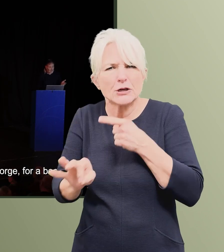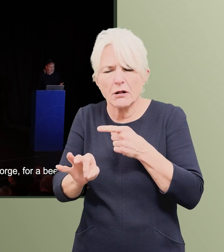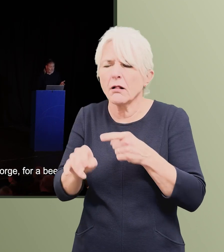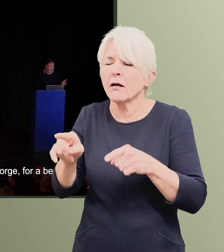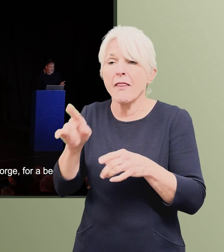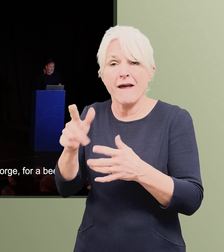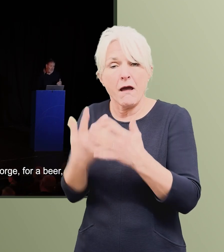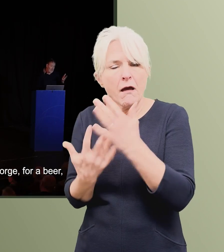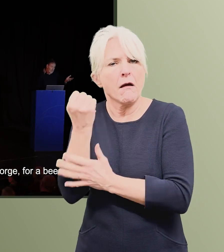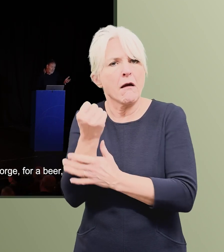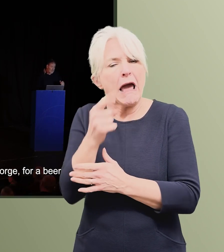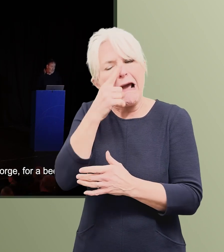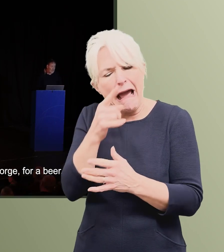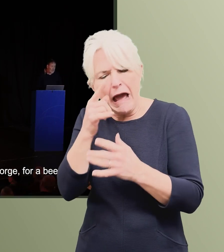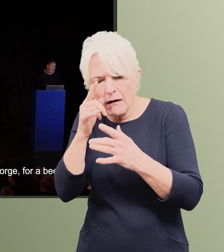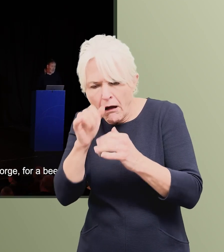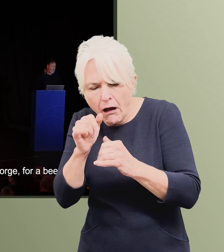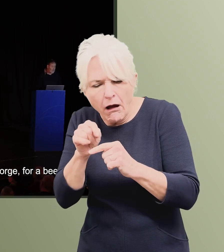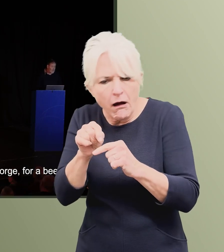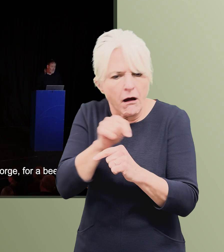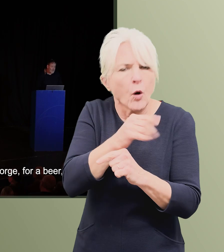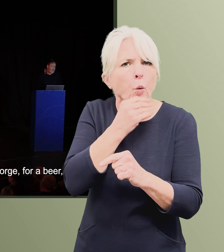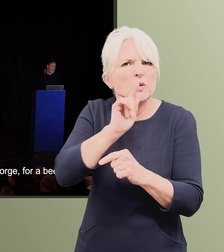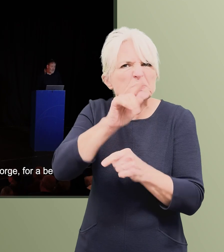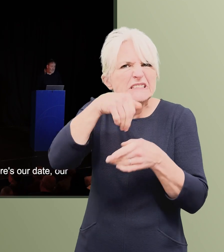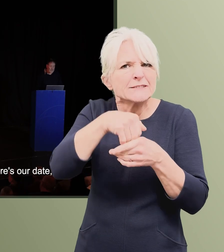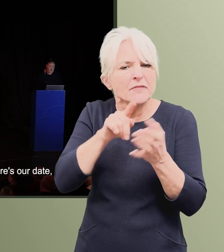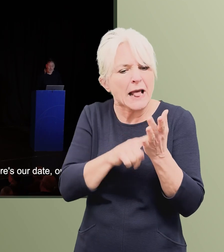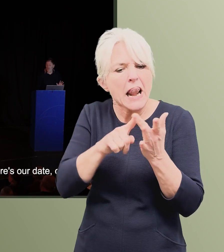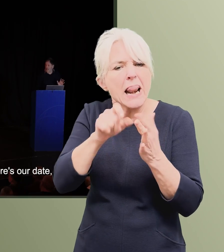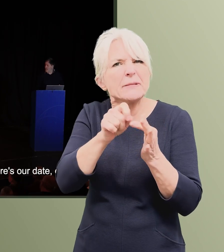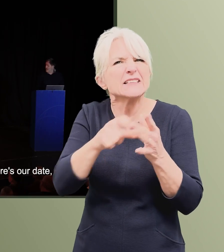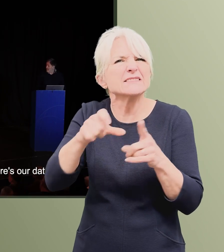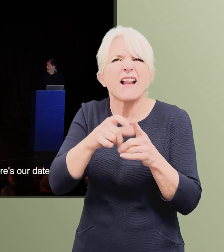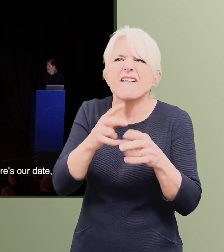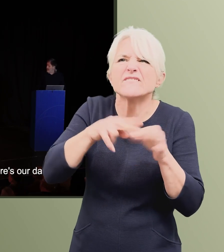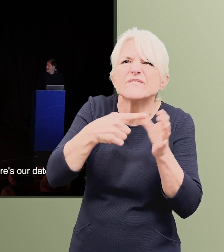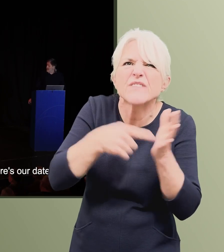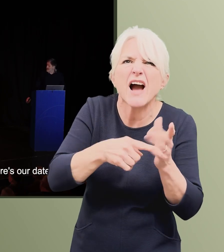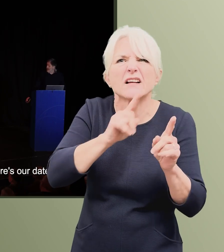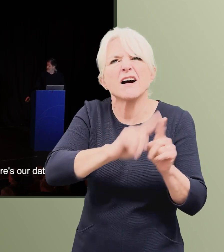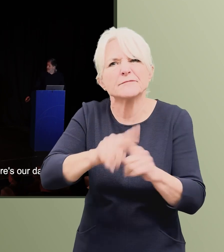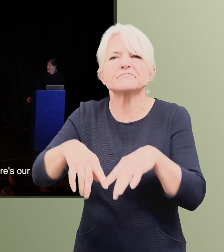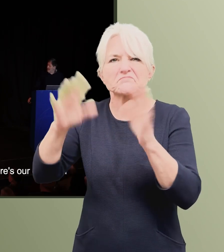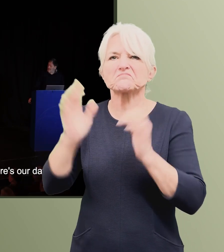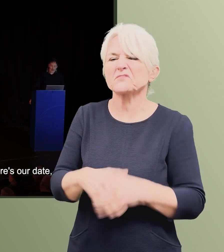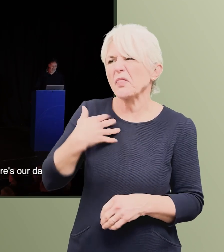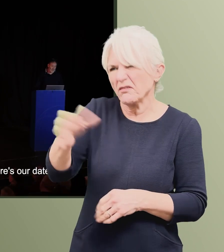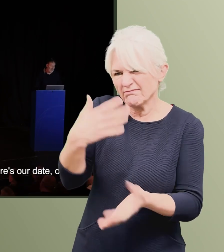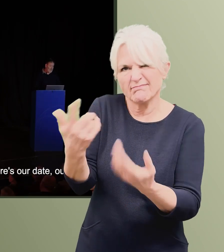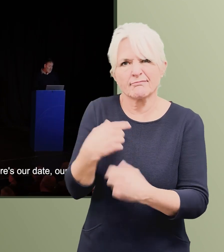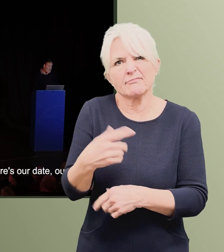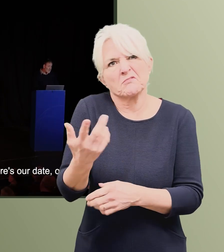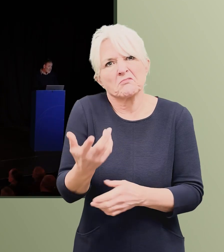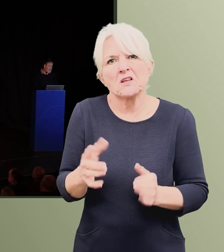"Hey George, for a beer, we'll do you a date on that as well," which is just what we wanted, really. So there's our date. Our date is around